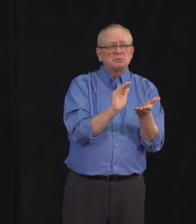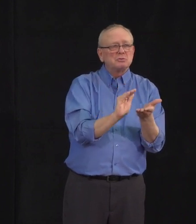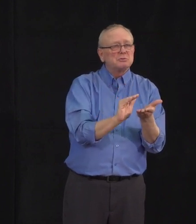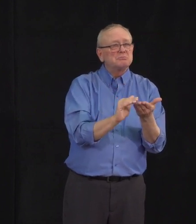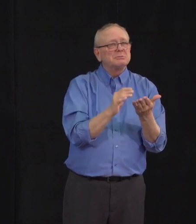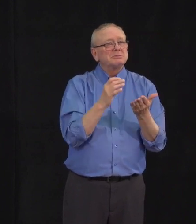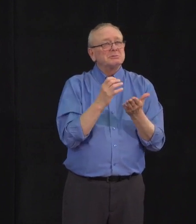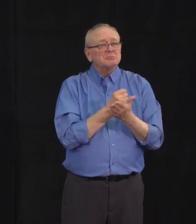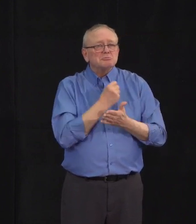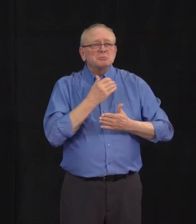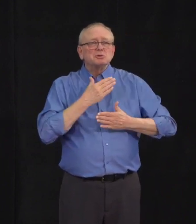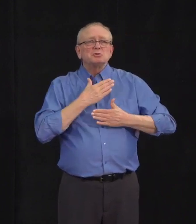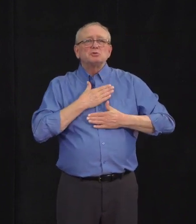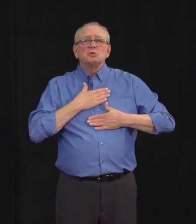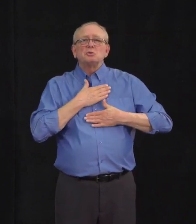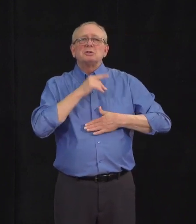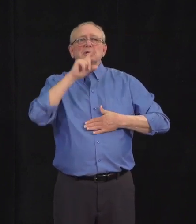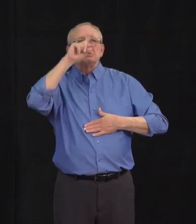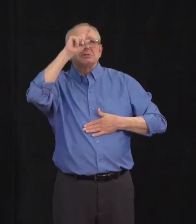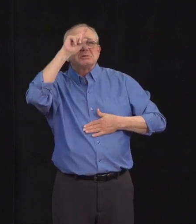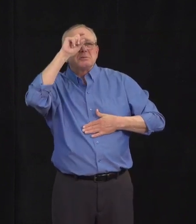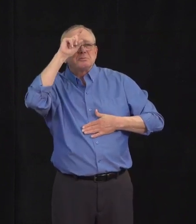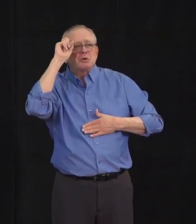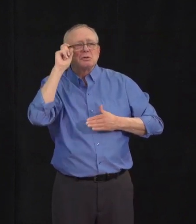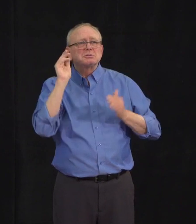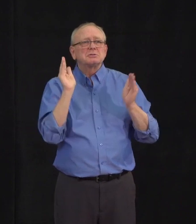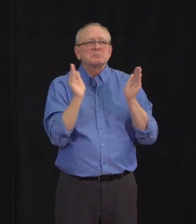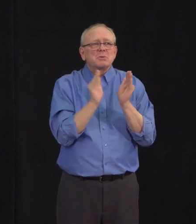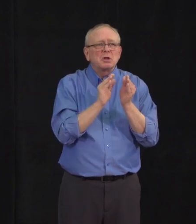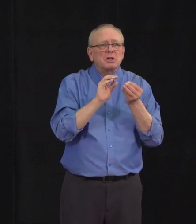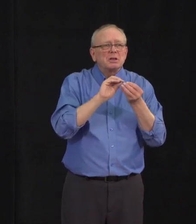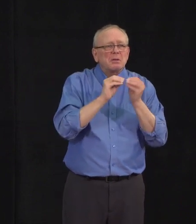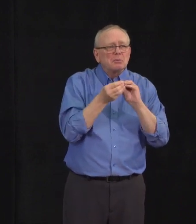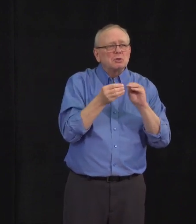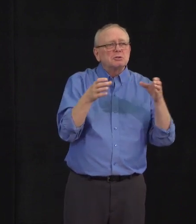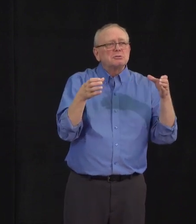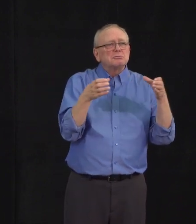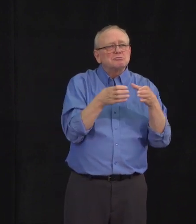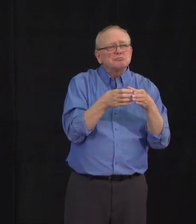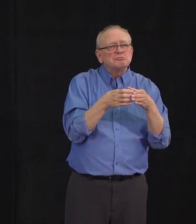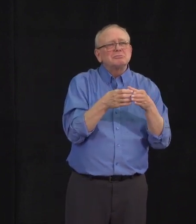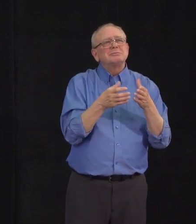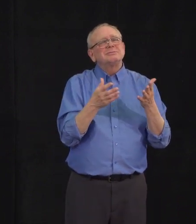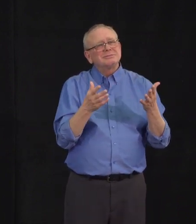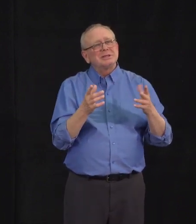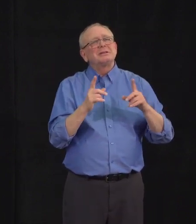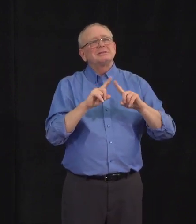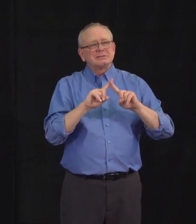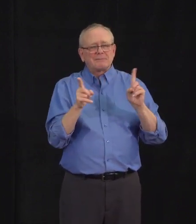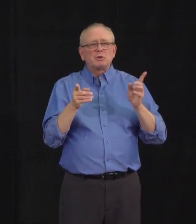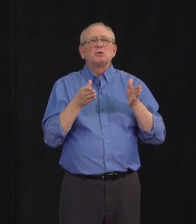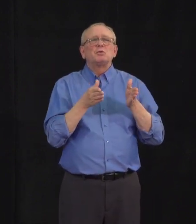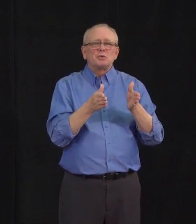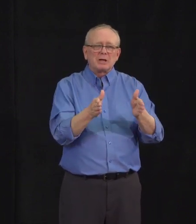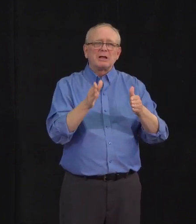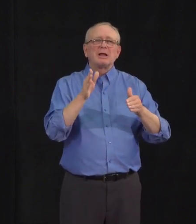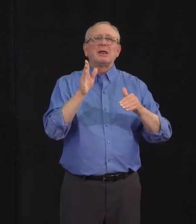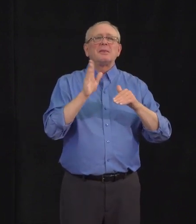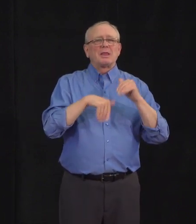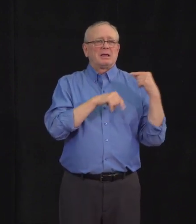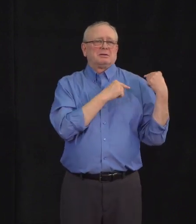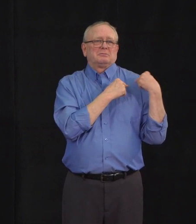in small groups, enjoy it maybe in a different way than we typically do, but absolutely recognize